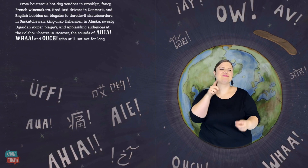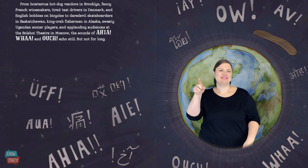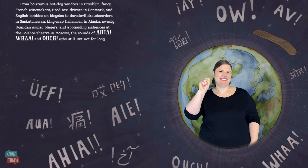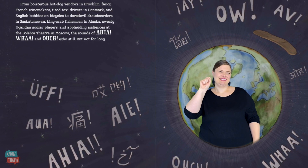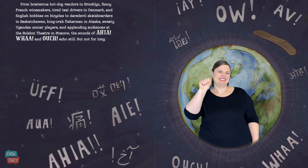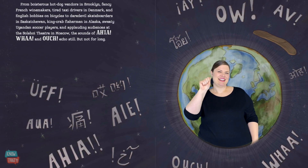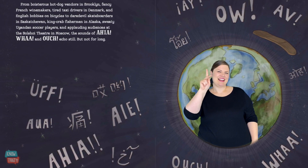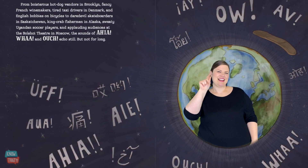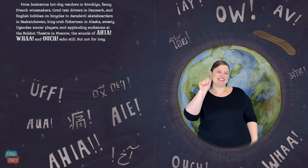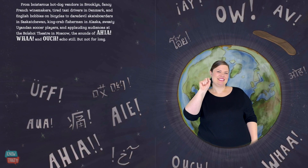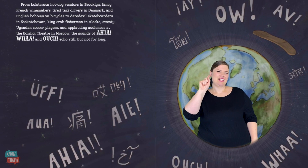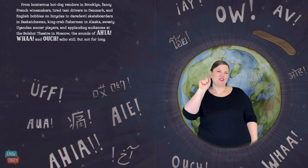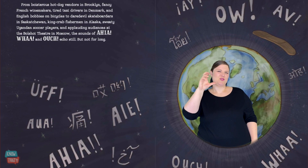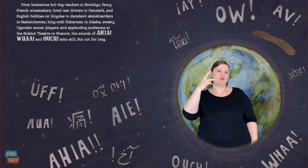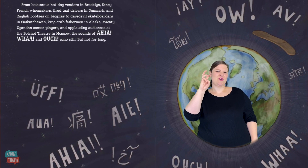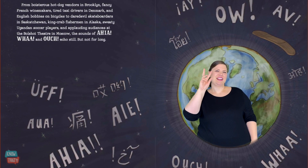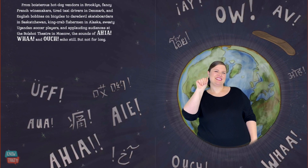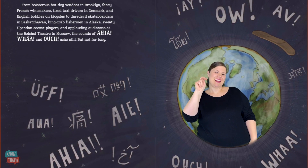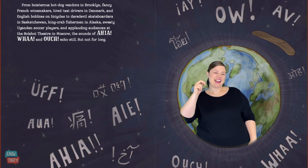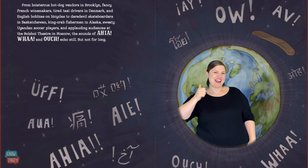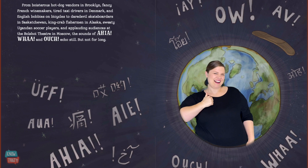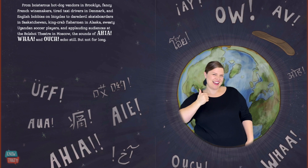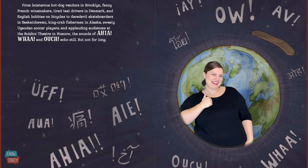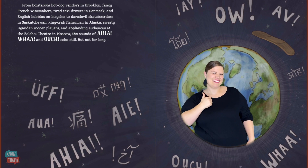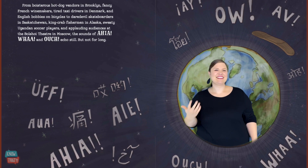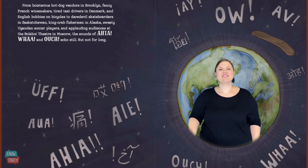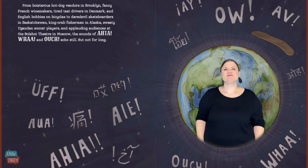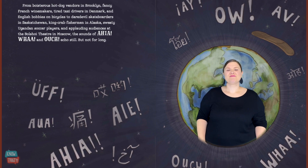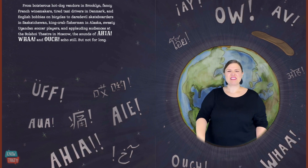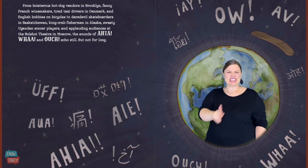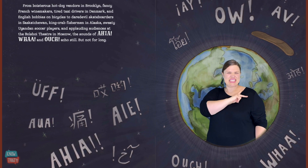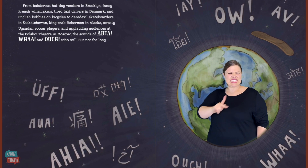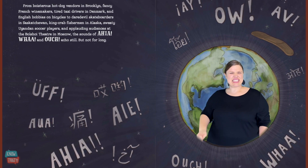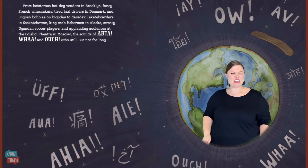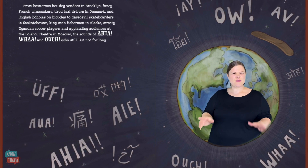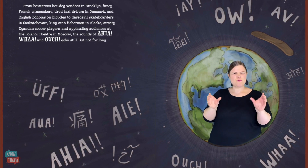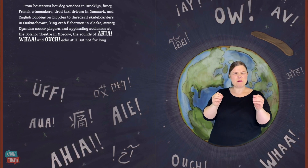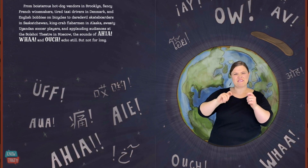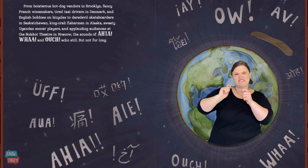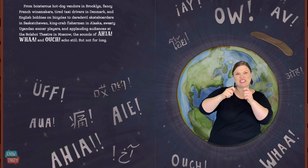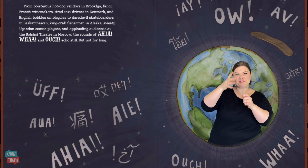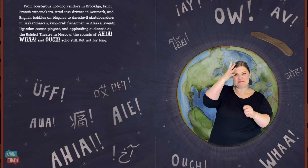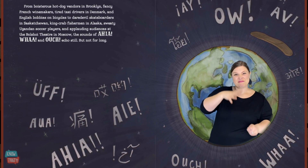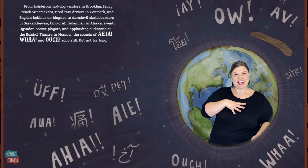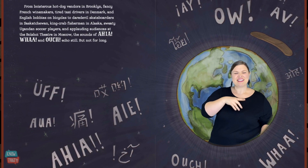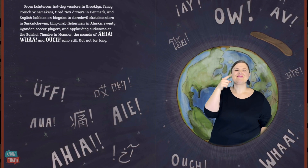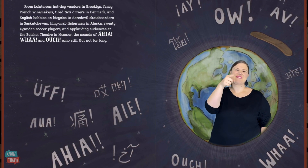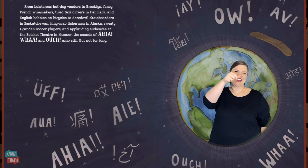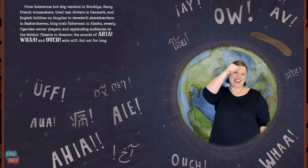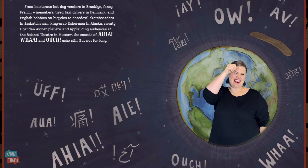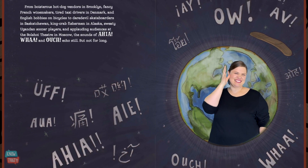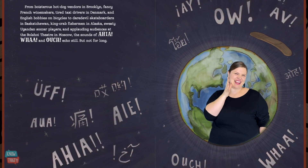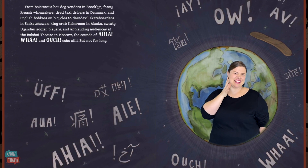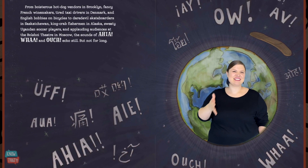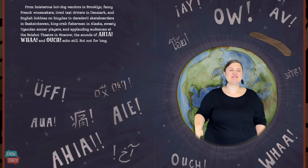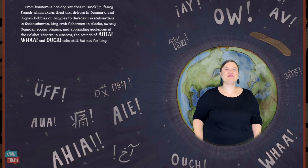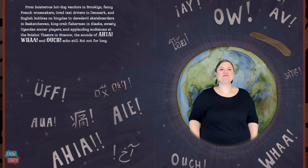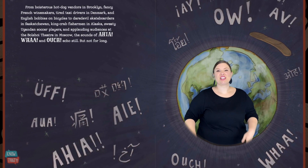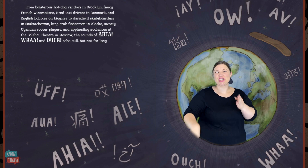skateboarders in Saskatchewan, king crab fishermen in Alaska, sweaty Ugandan